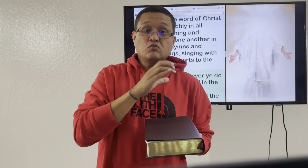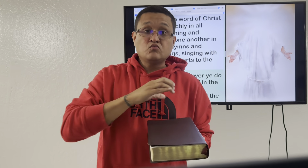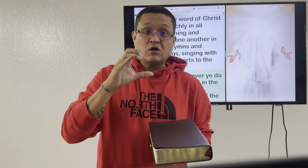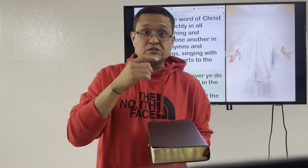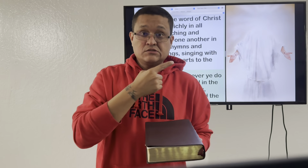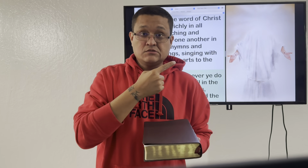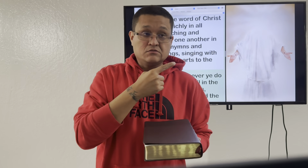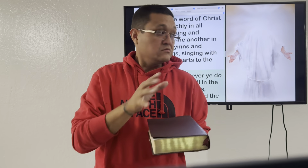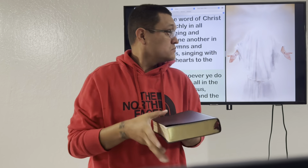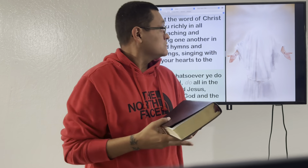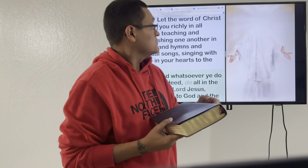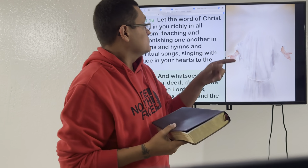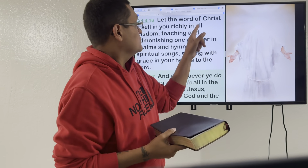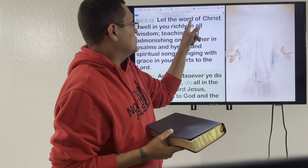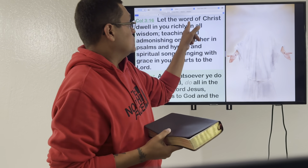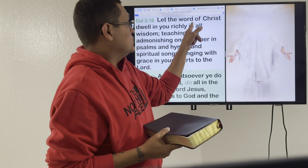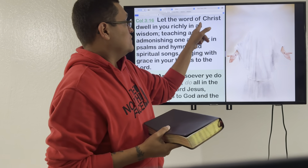notice it's called word of God or word of Christ.